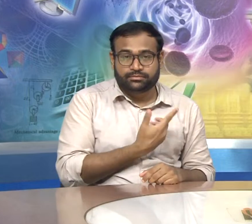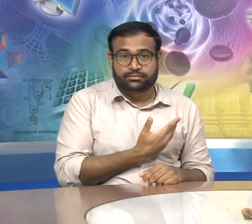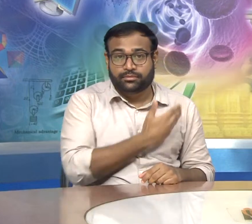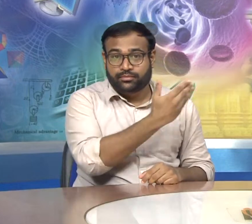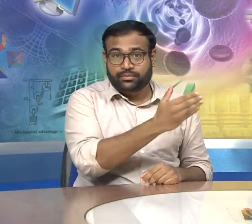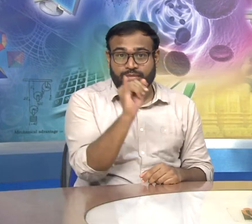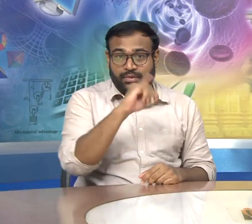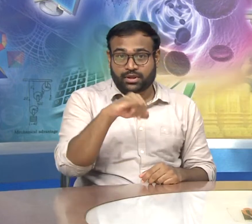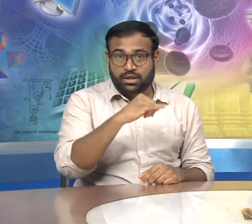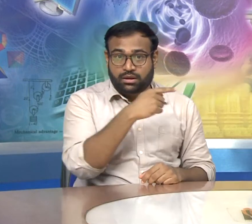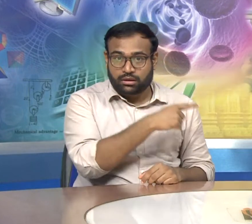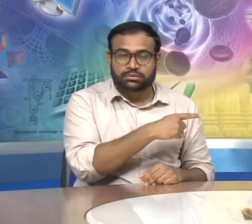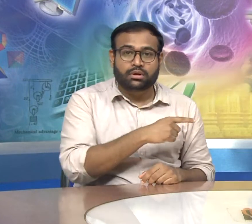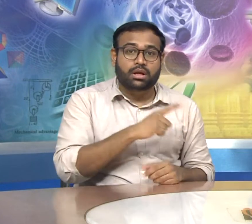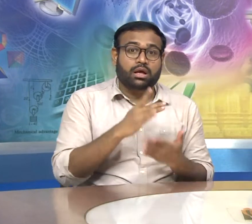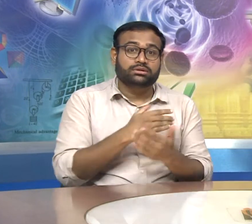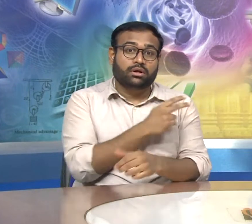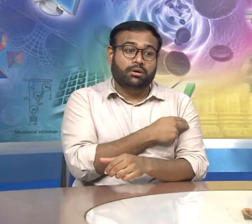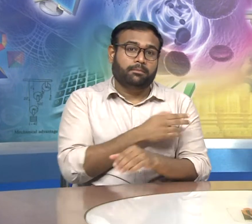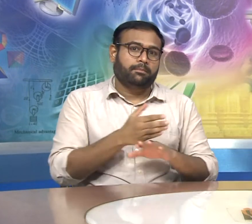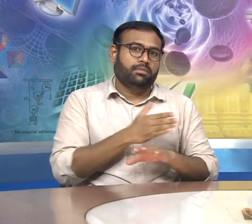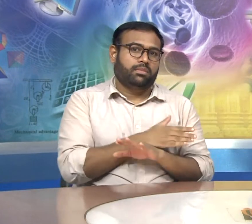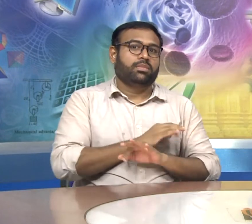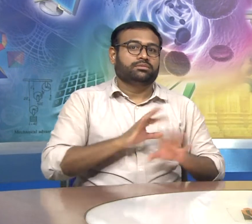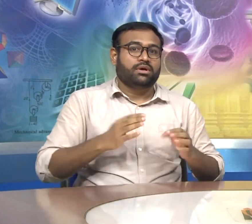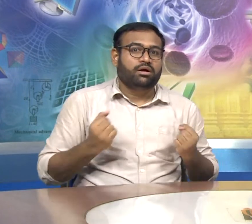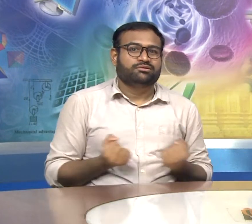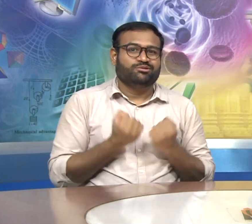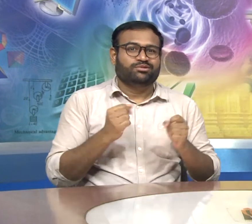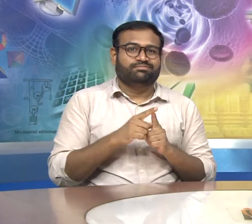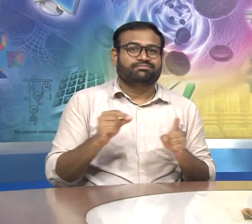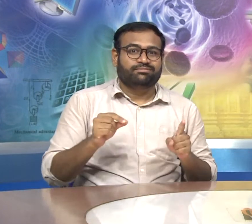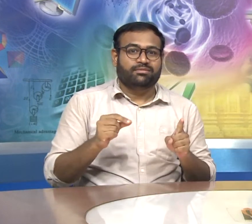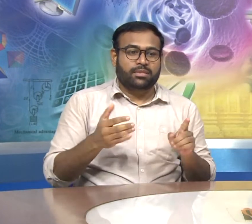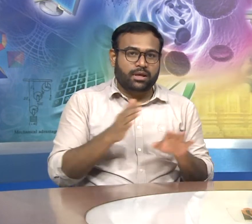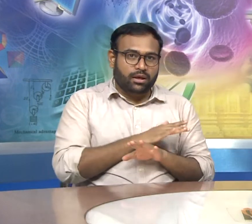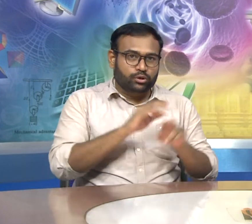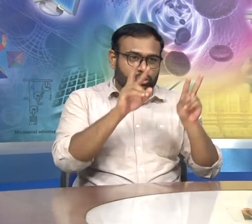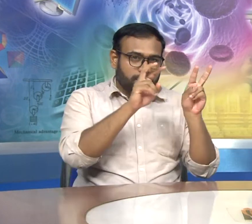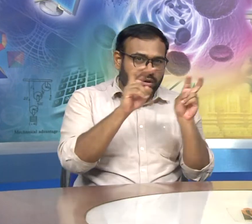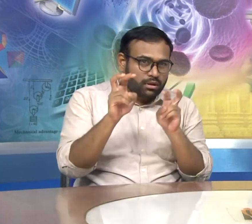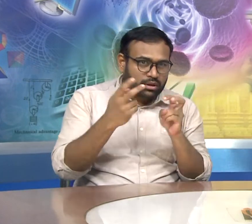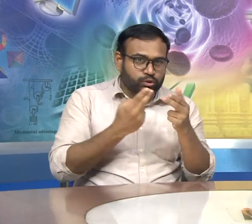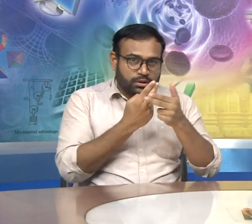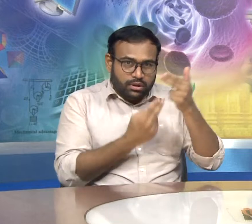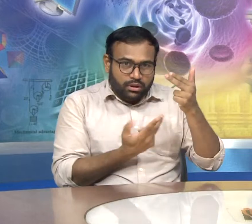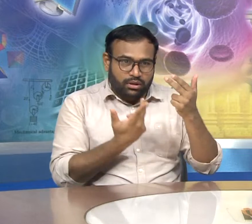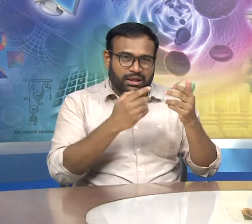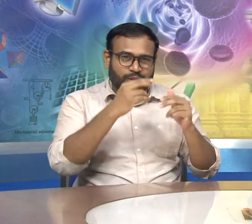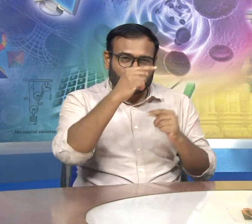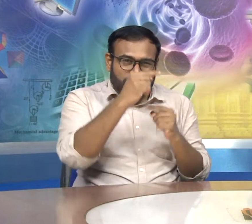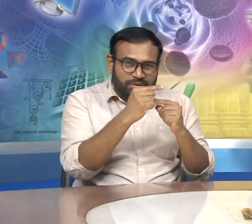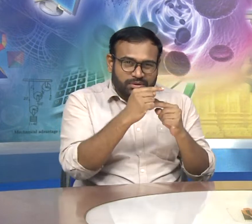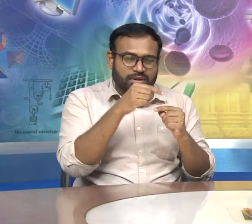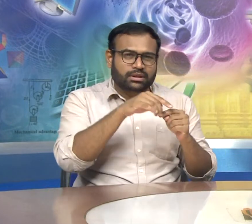active service, library staff provide service and anticipation to keep